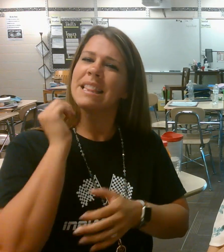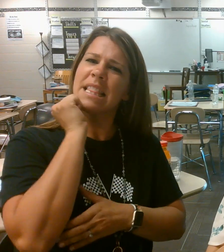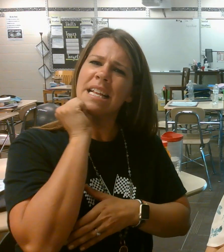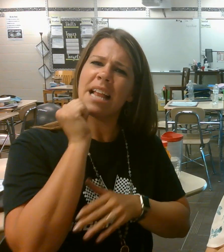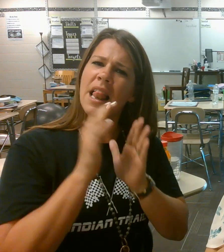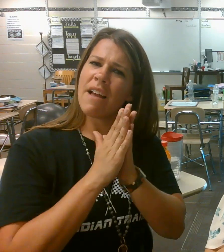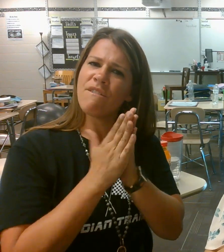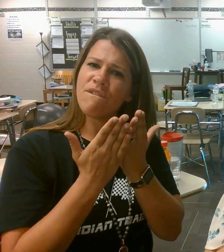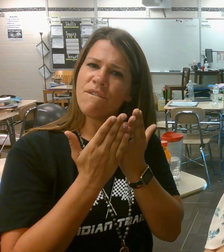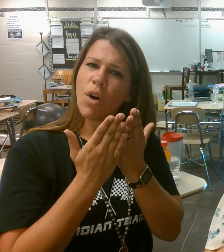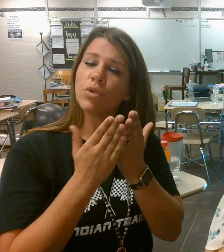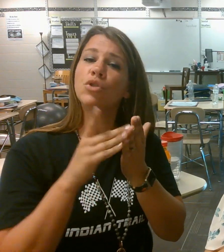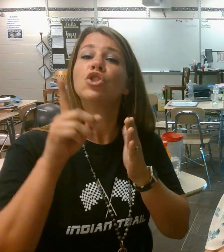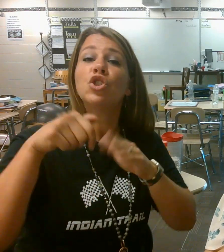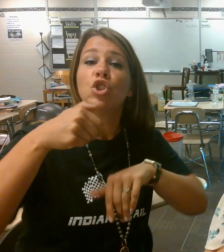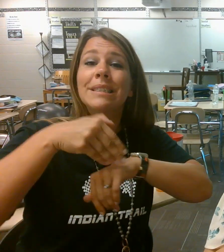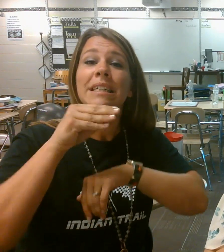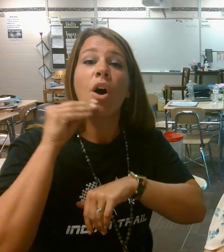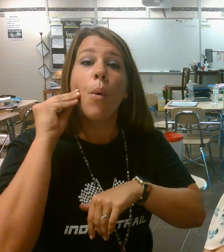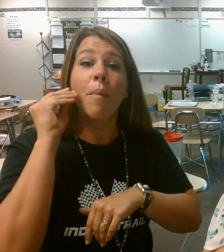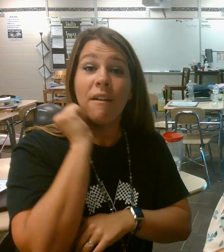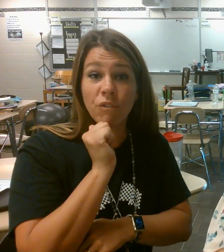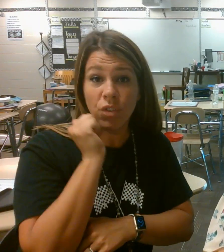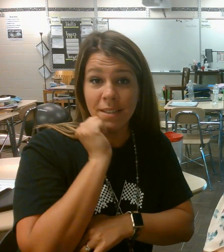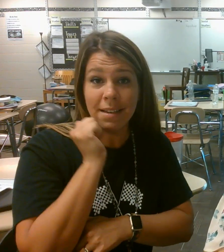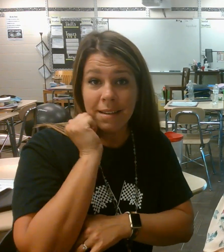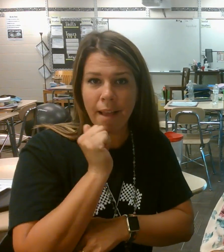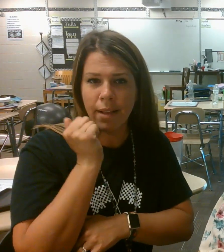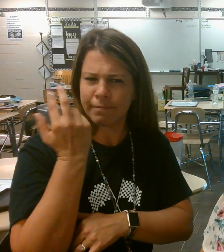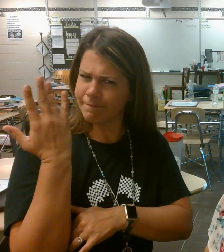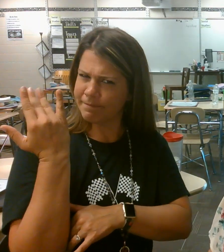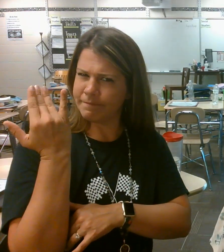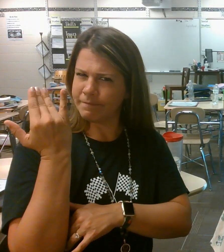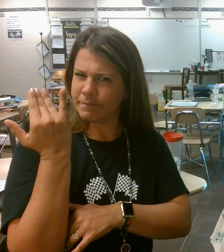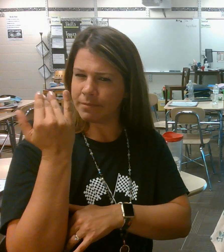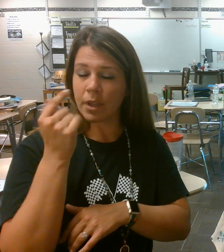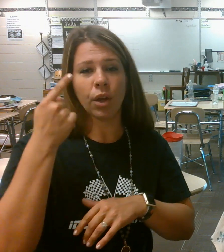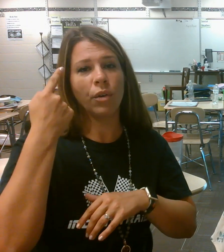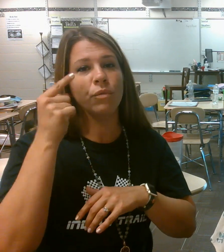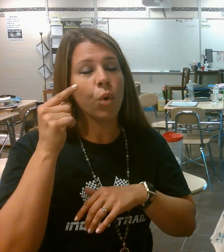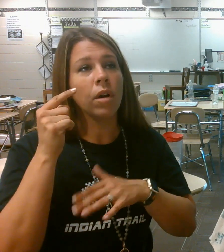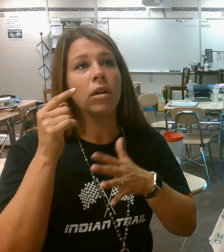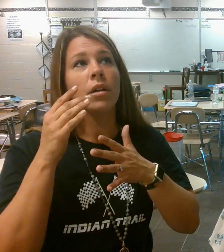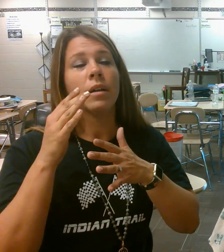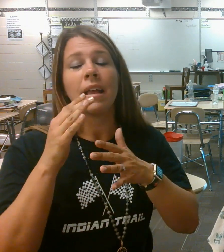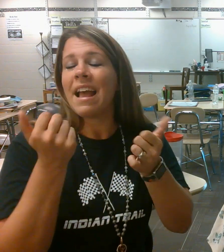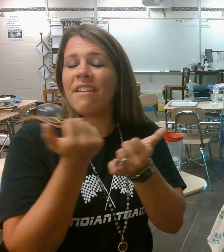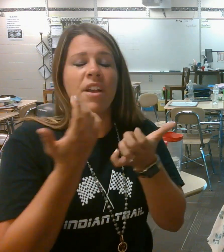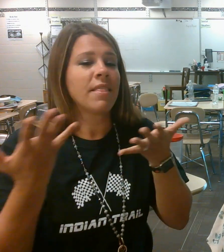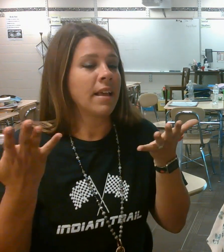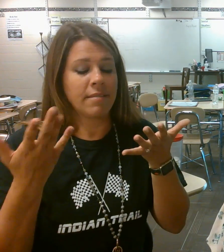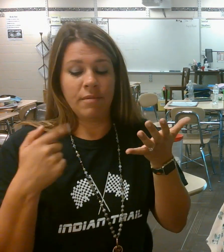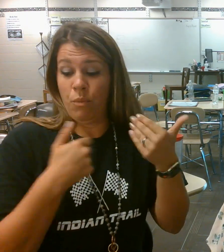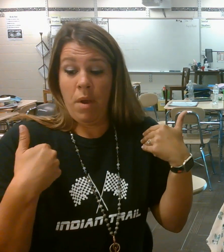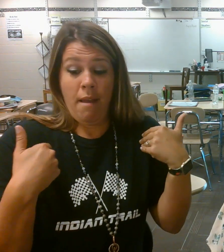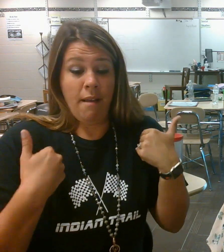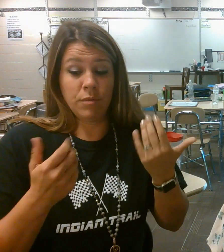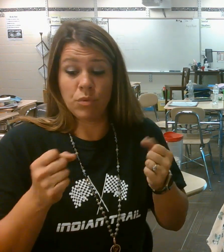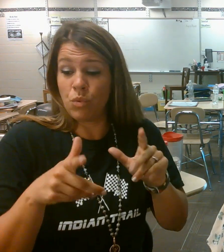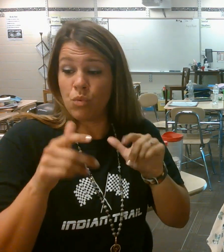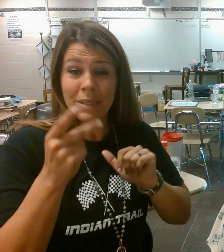going home every day. And the reason why we've done this is to streamline your children's materials. We realize